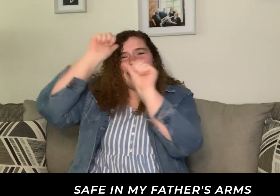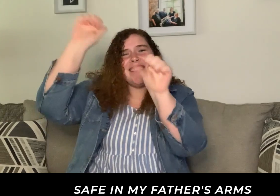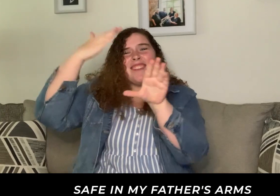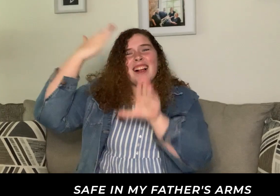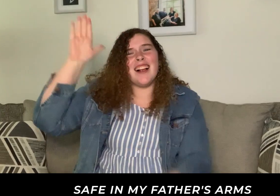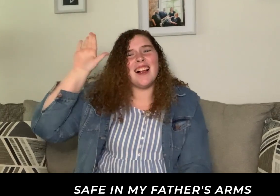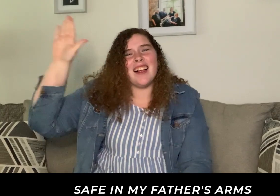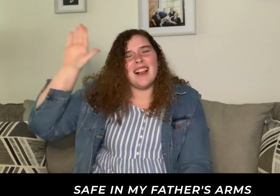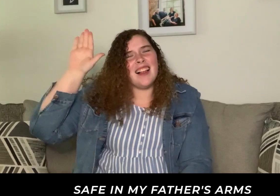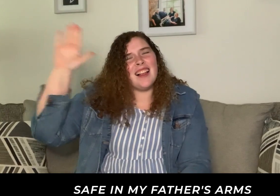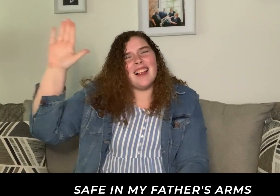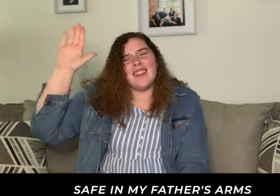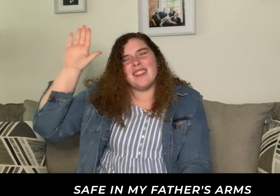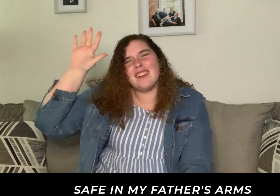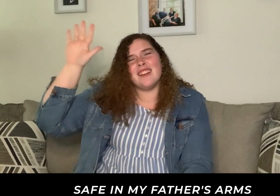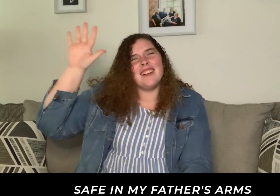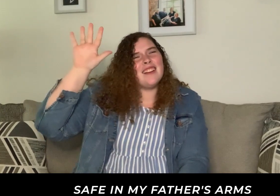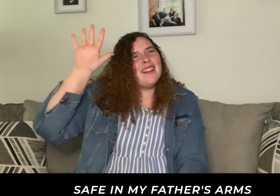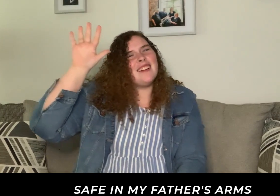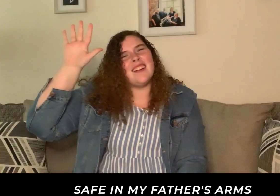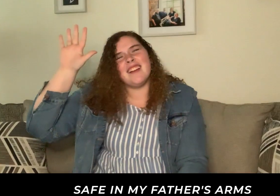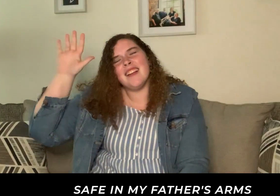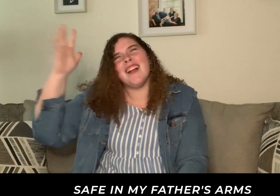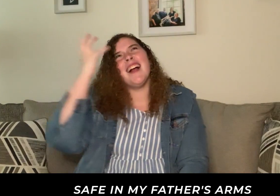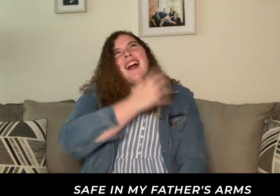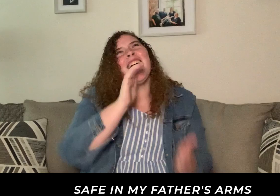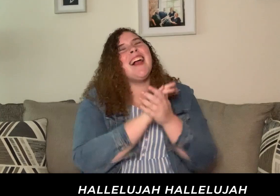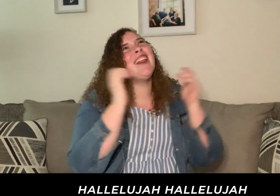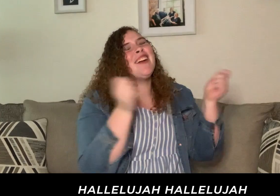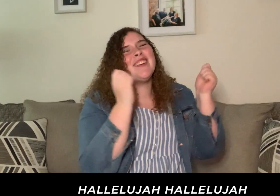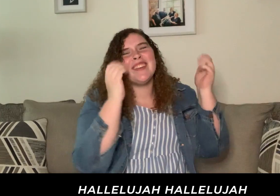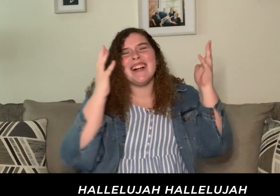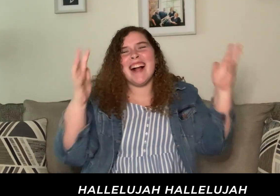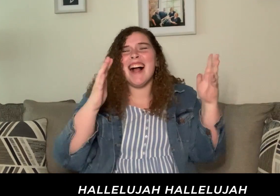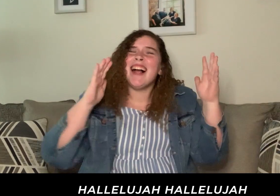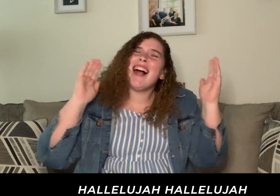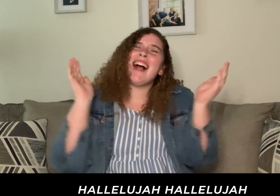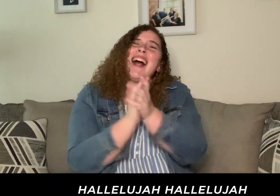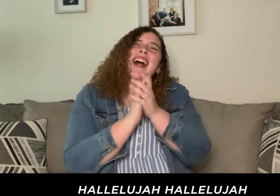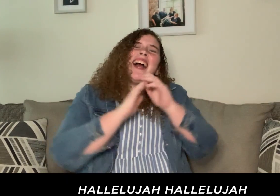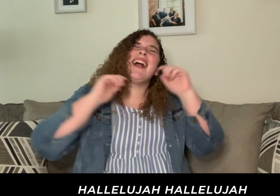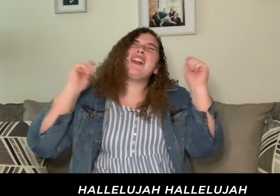Safe in my father's arms Oh-oh-oh Hallelujah,